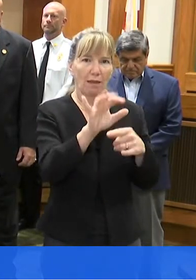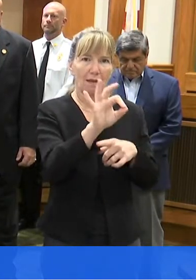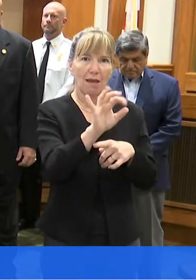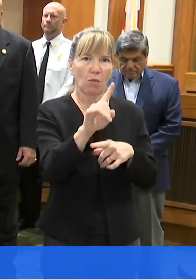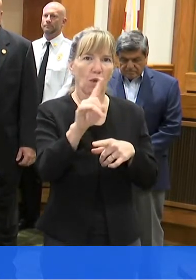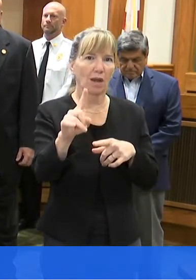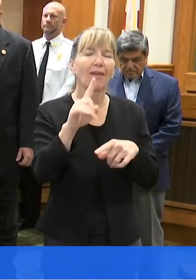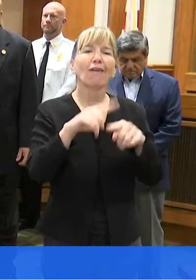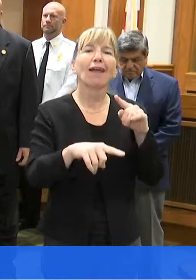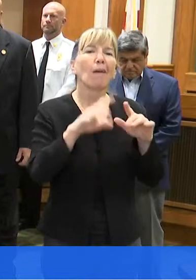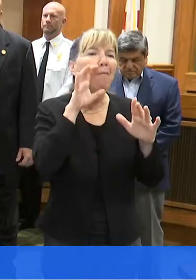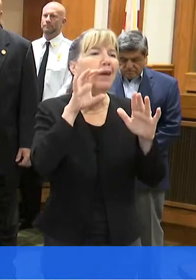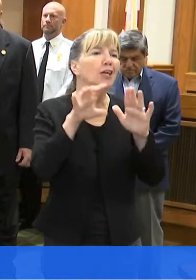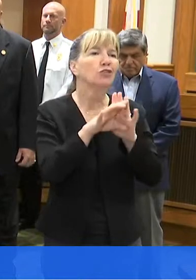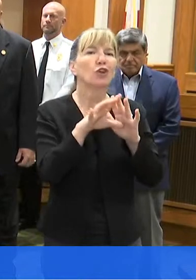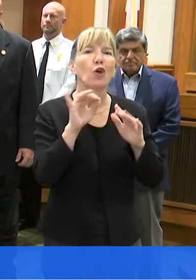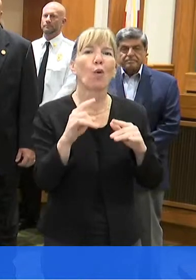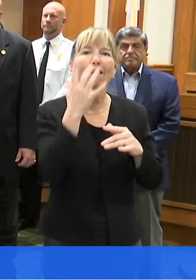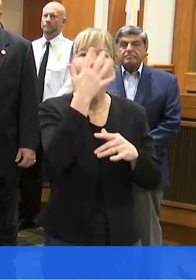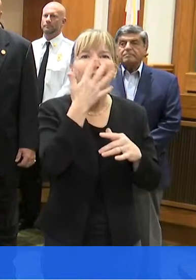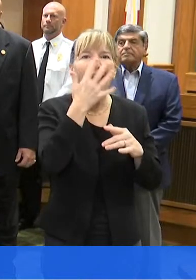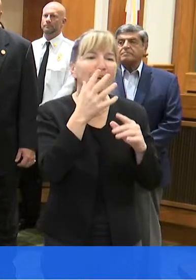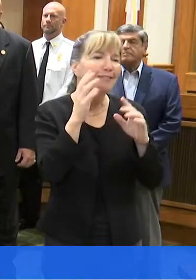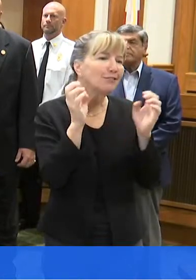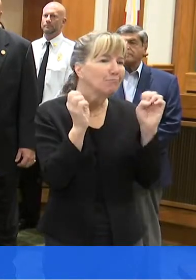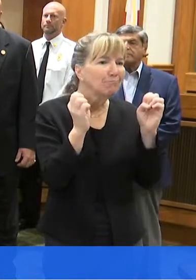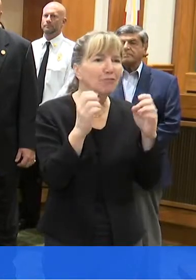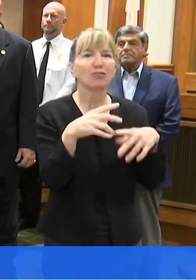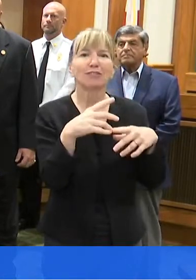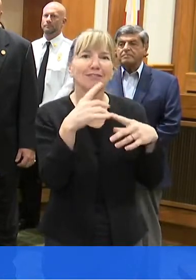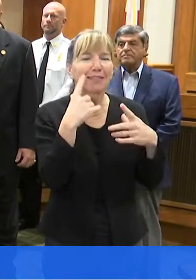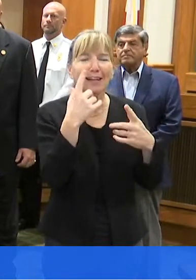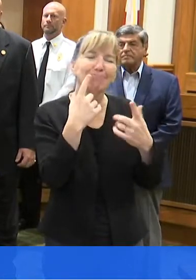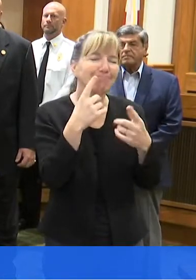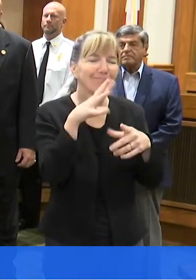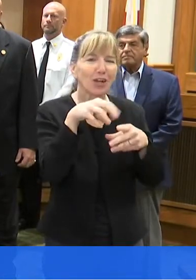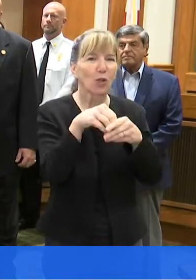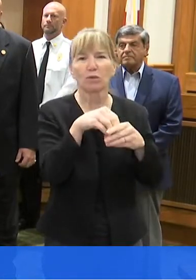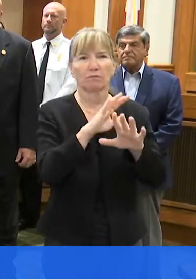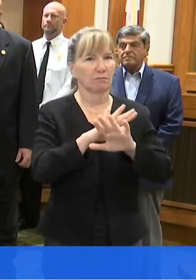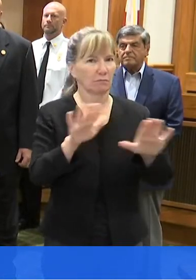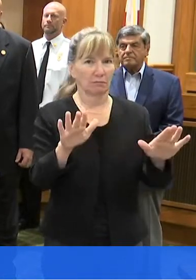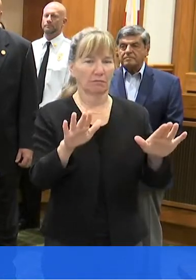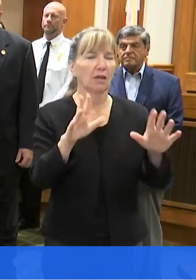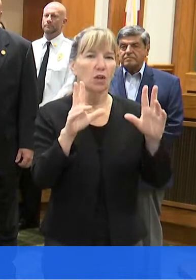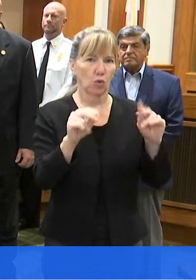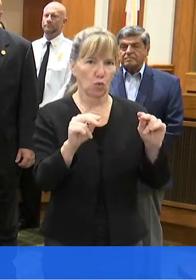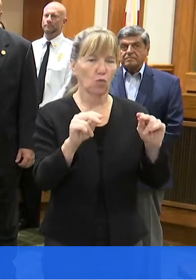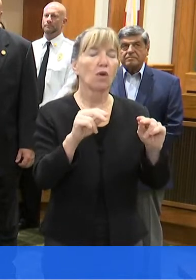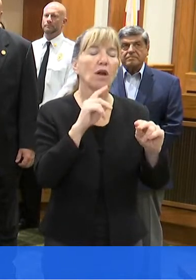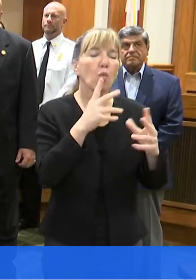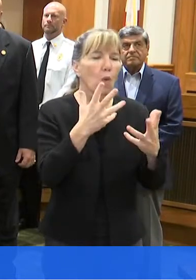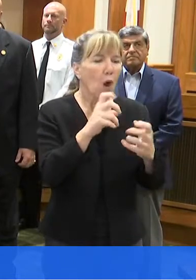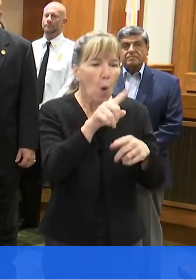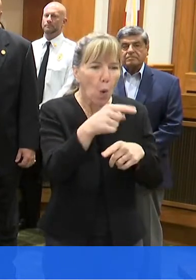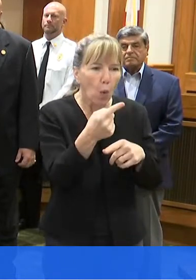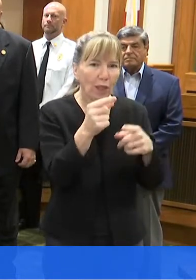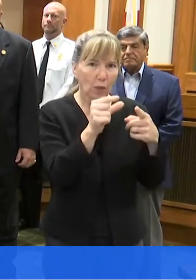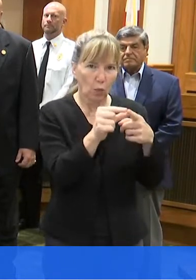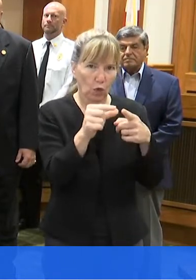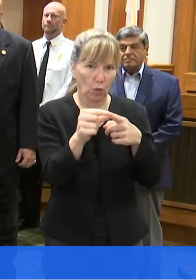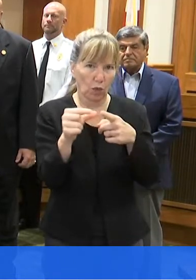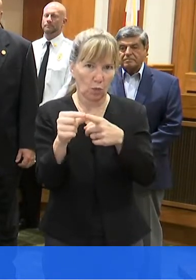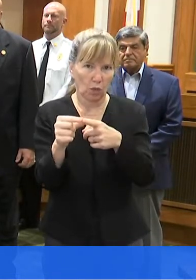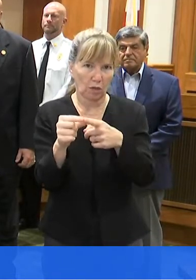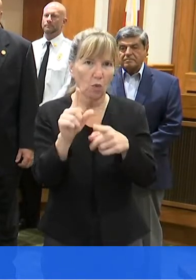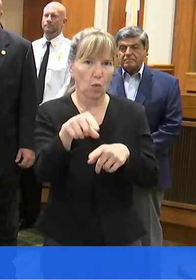use emojis, pictures, or videos with your message, so refrain from including those in your message to our 911